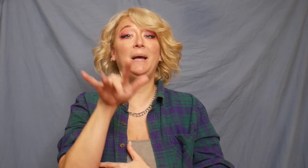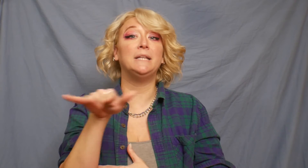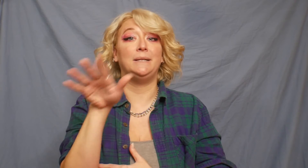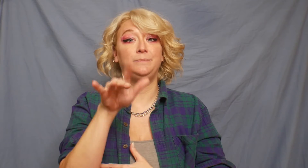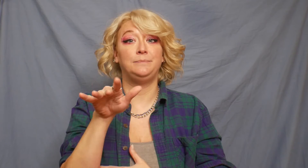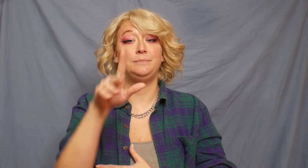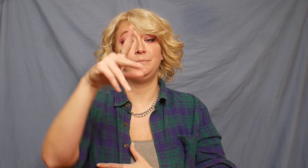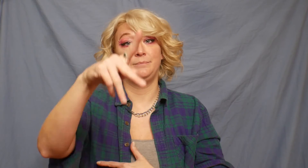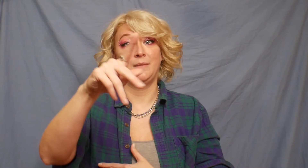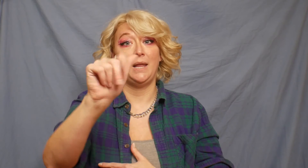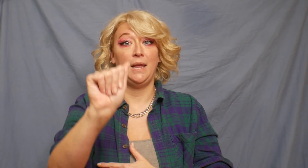it.